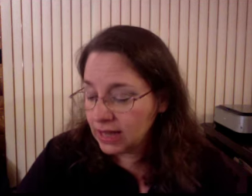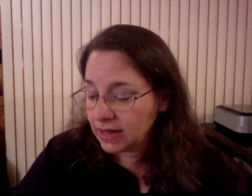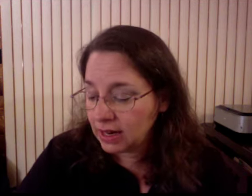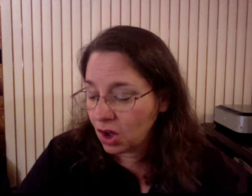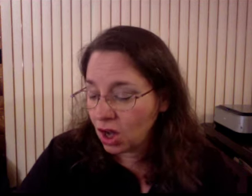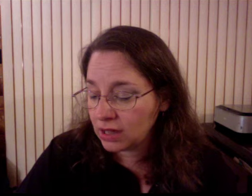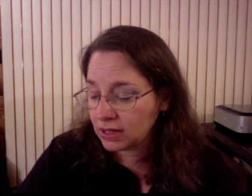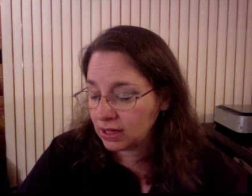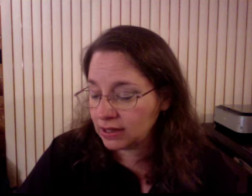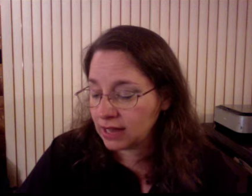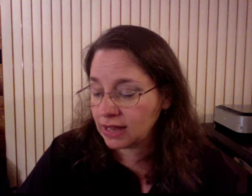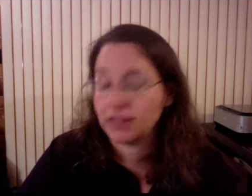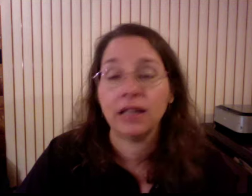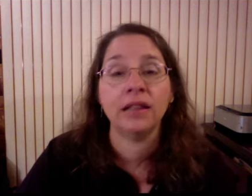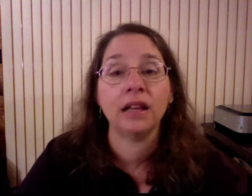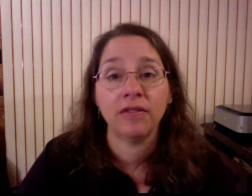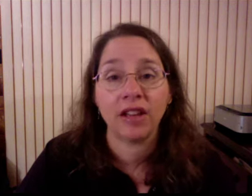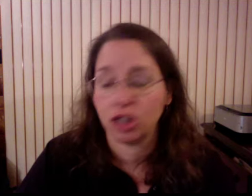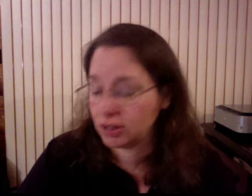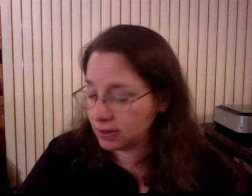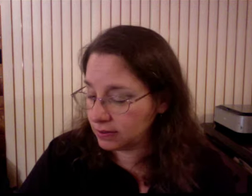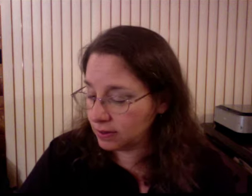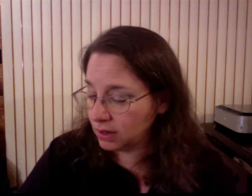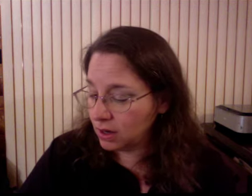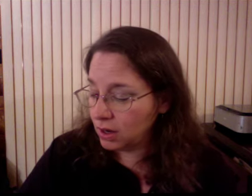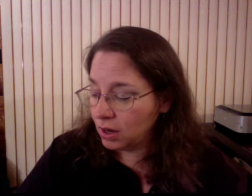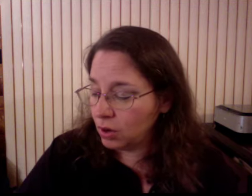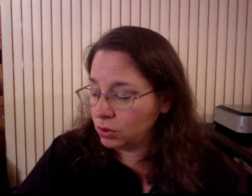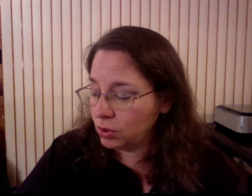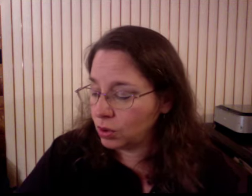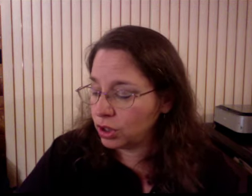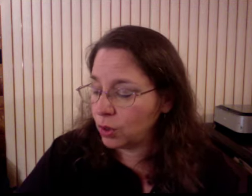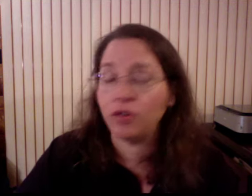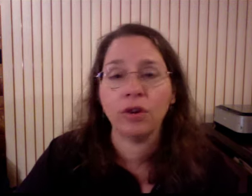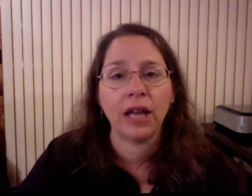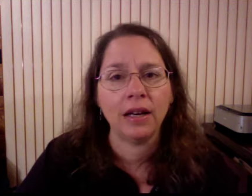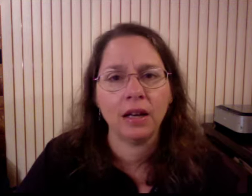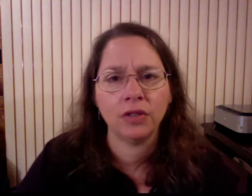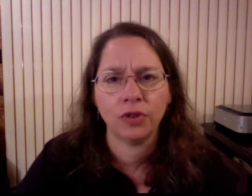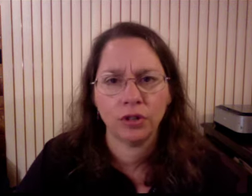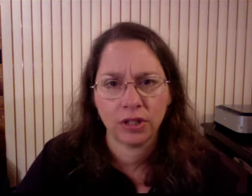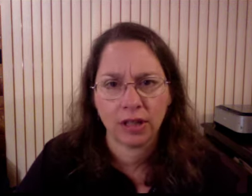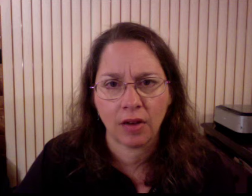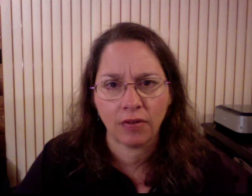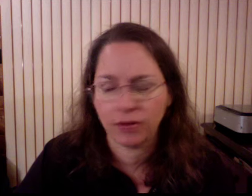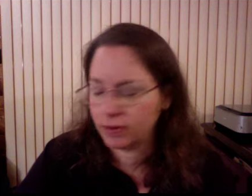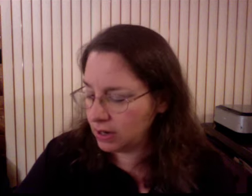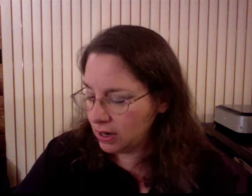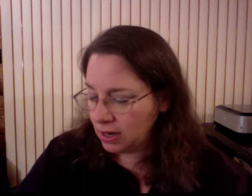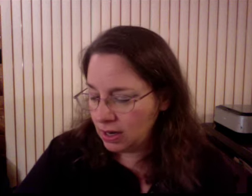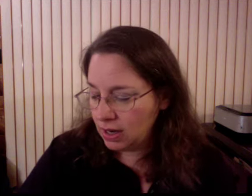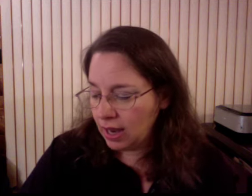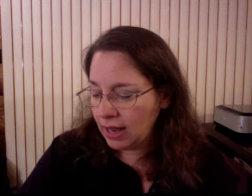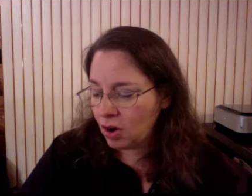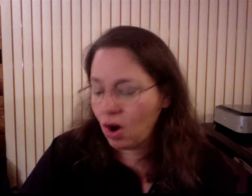St. Augustine says in the Confessions, O Lord, you have created us for yourself, and our